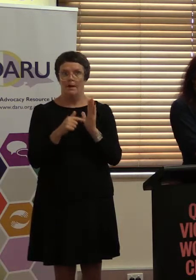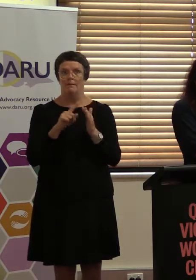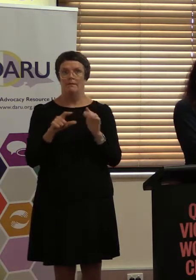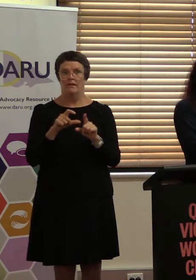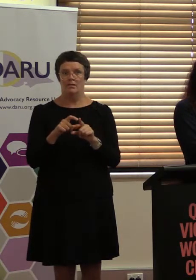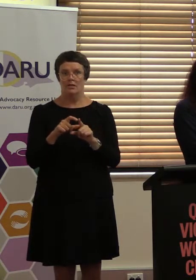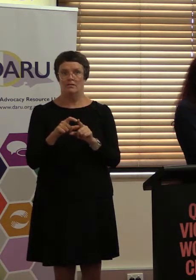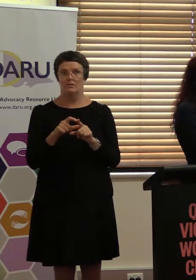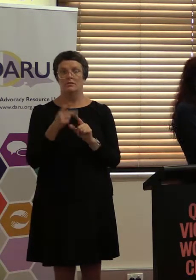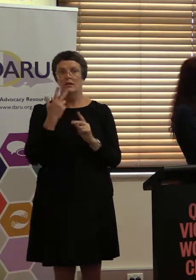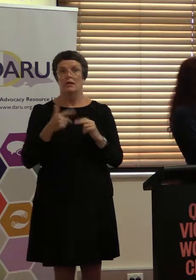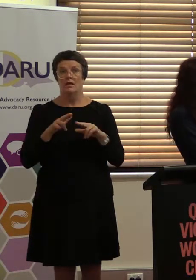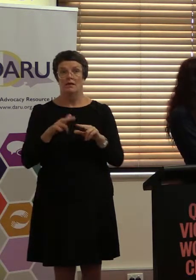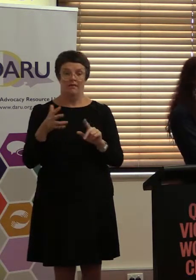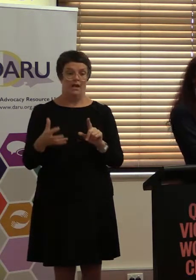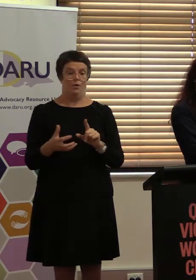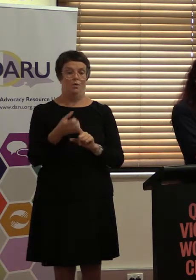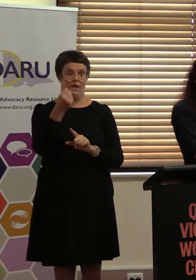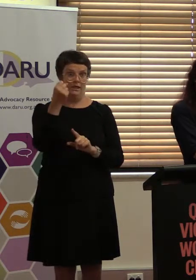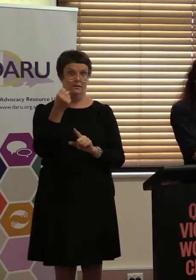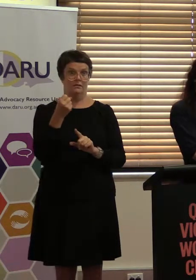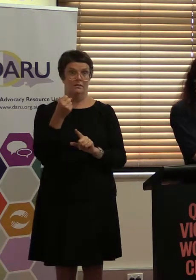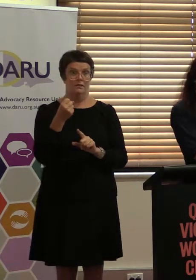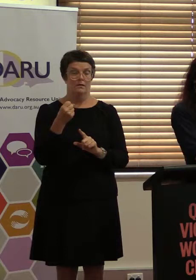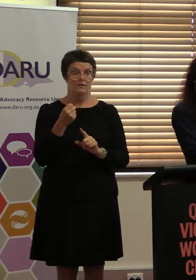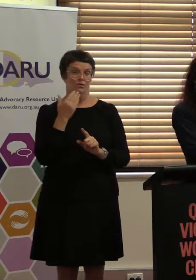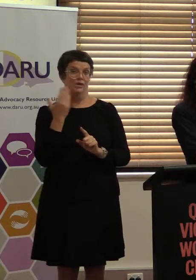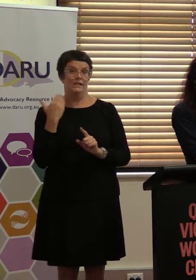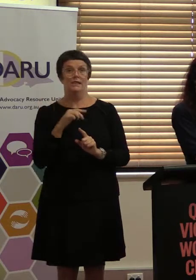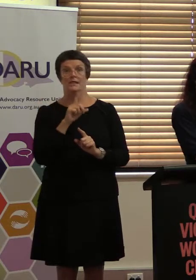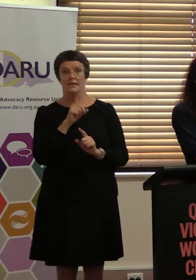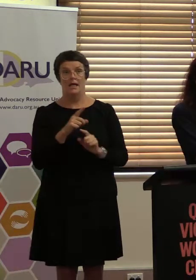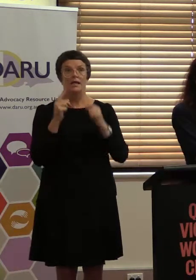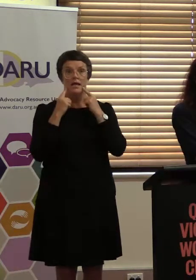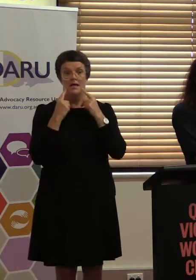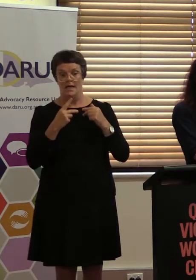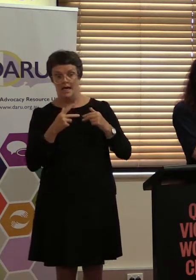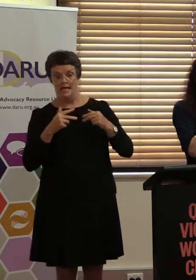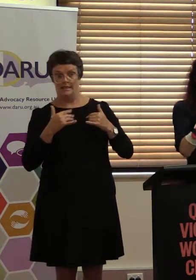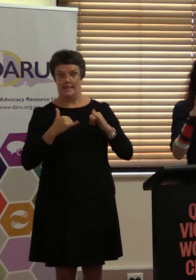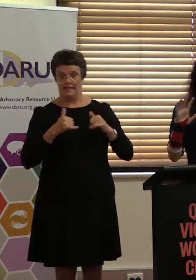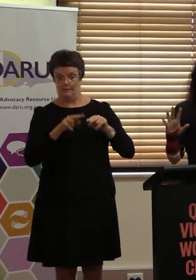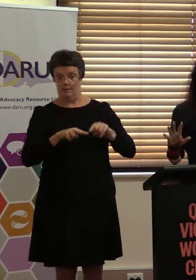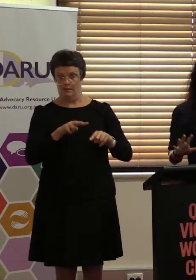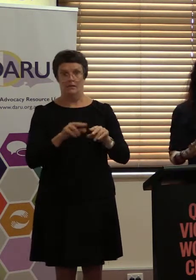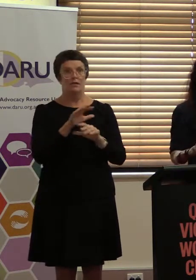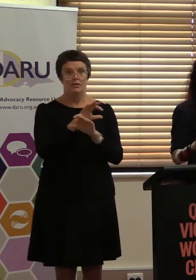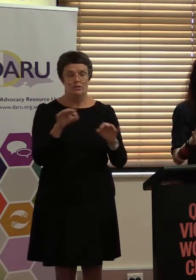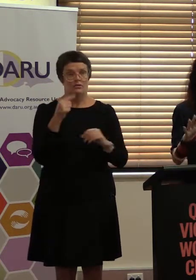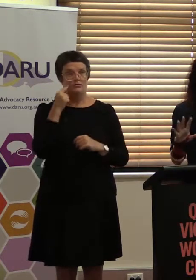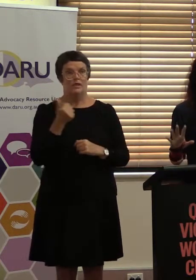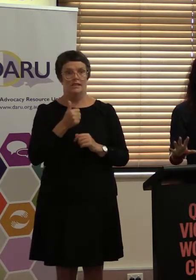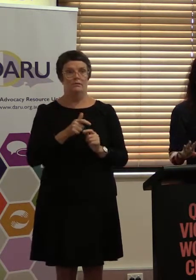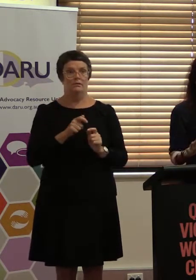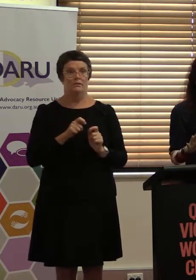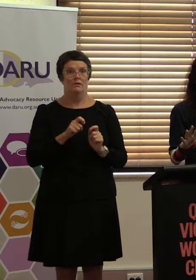win on their recent attempts to say that assessments are not reasonable adjustments, all these kids